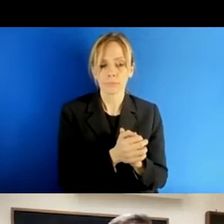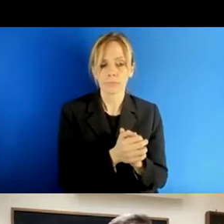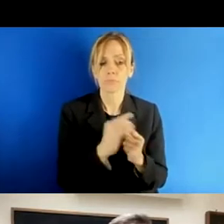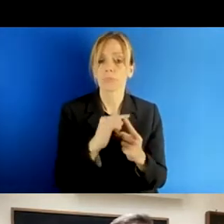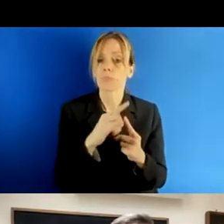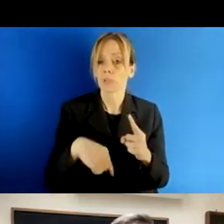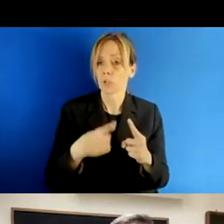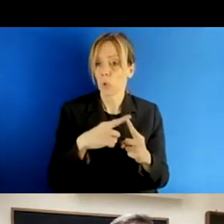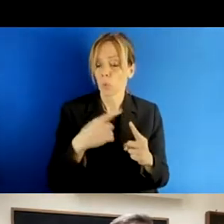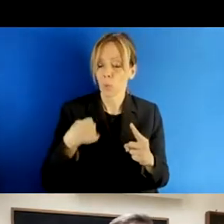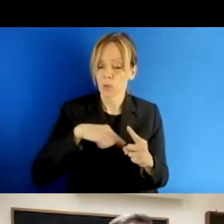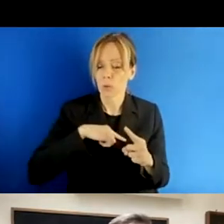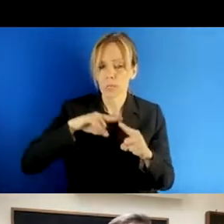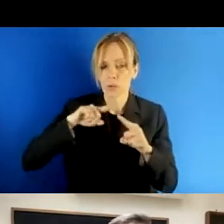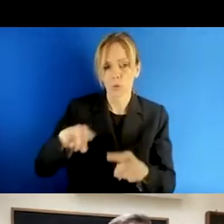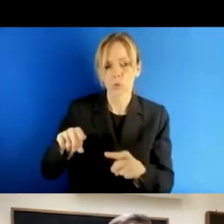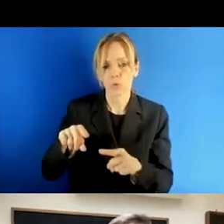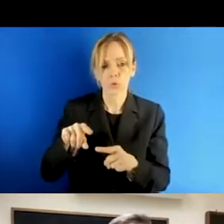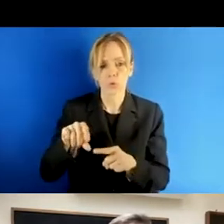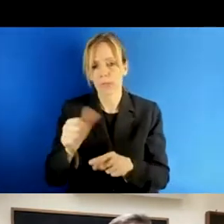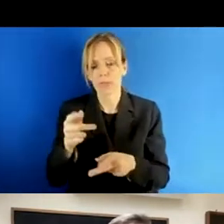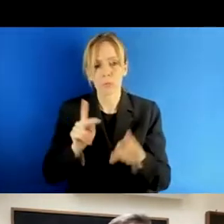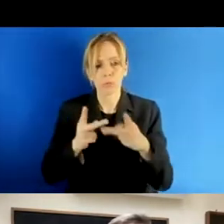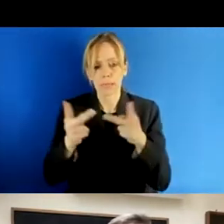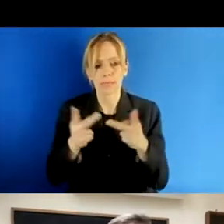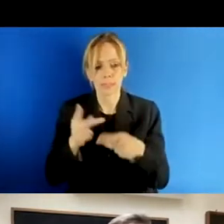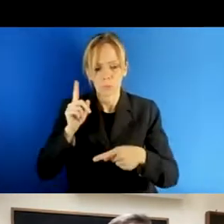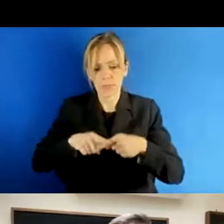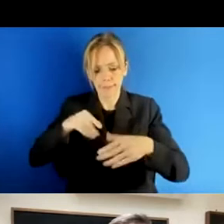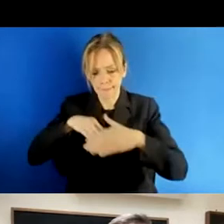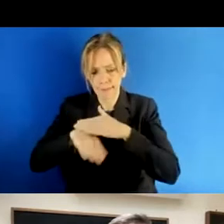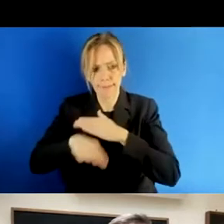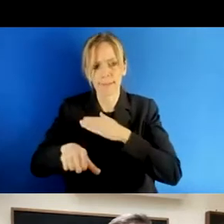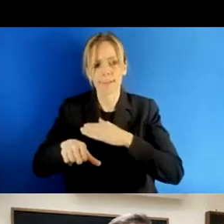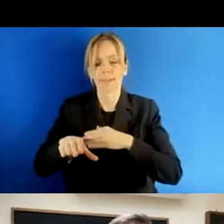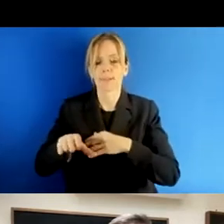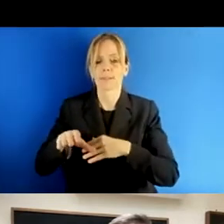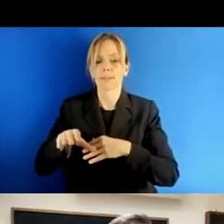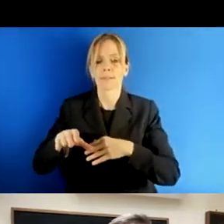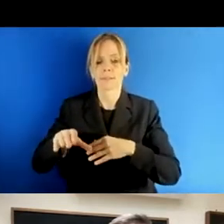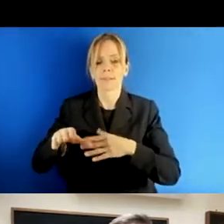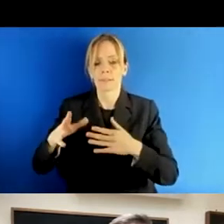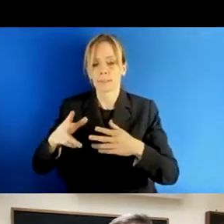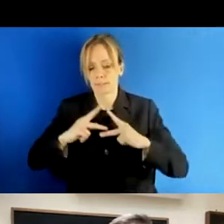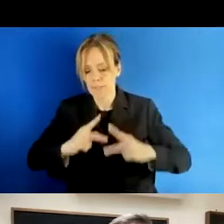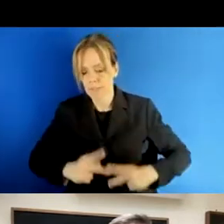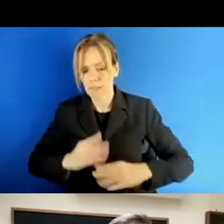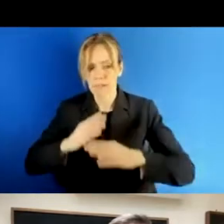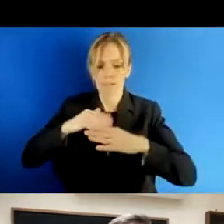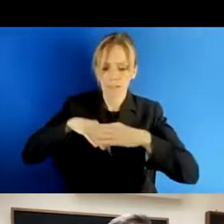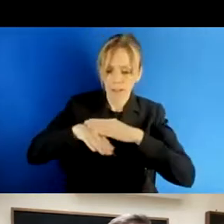are inaccessible, we realize just how much of our built environment has become accessible.